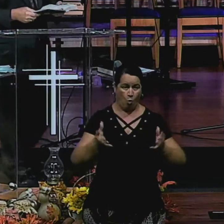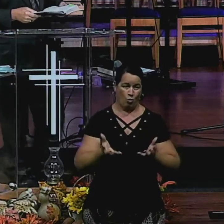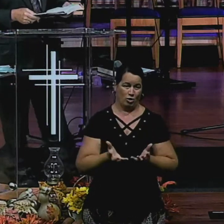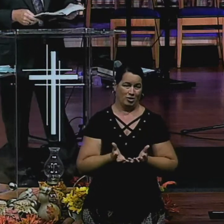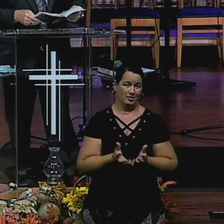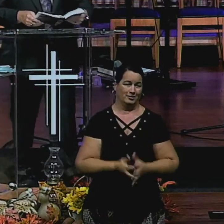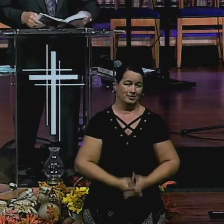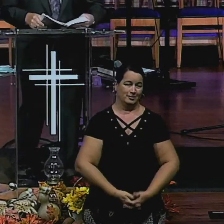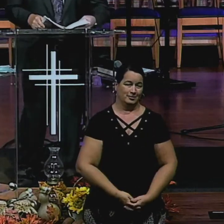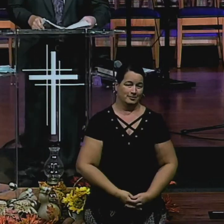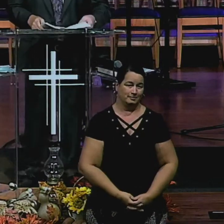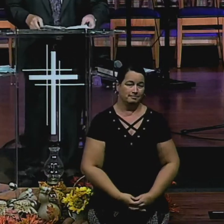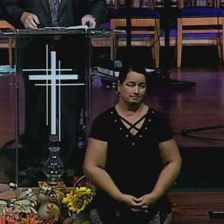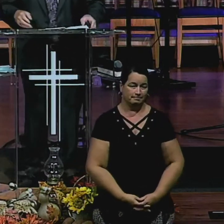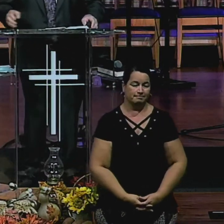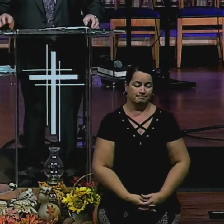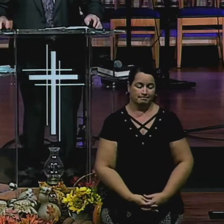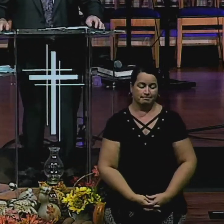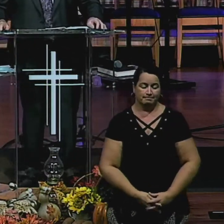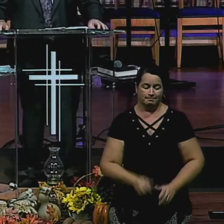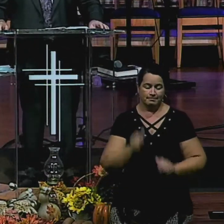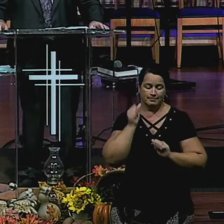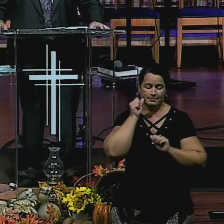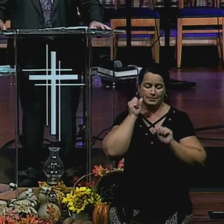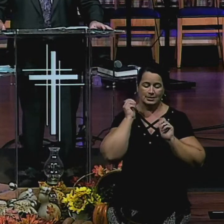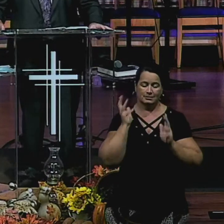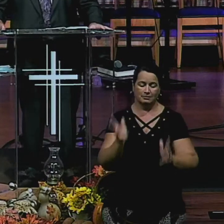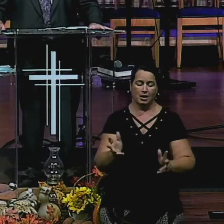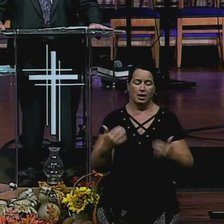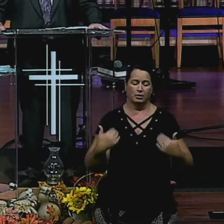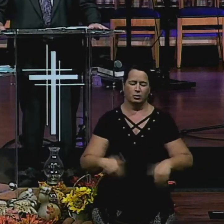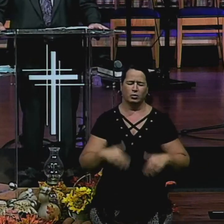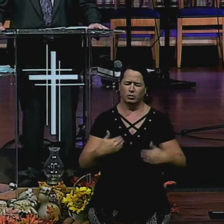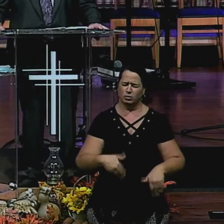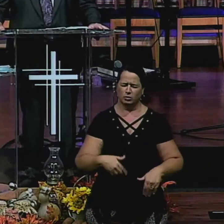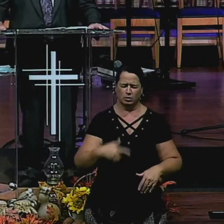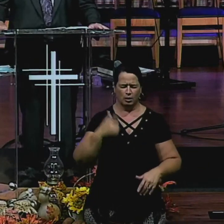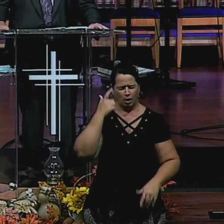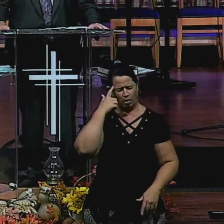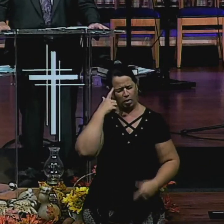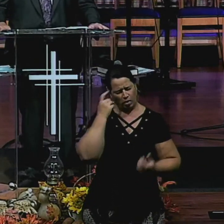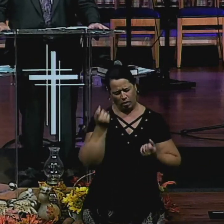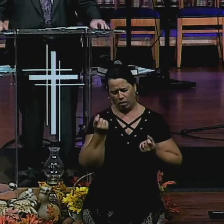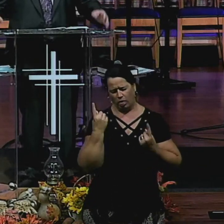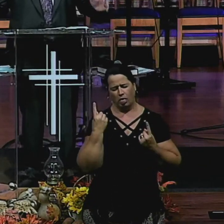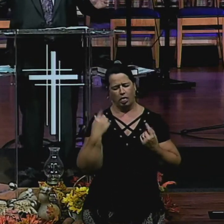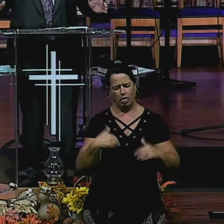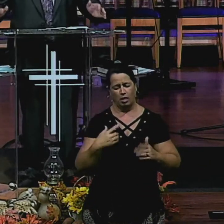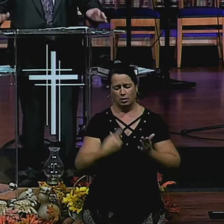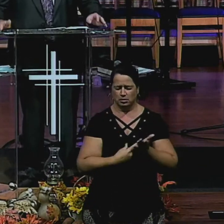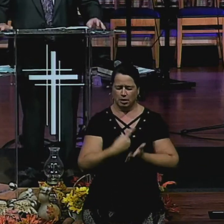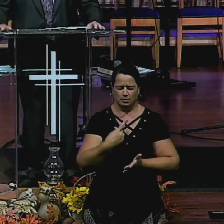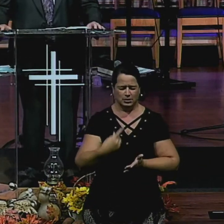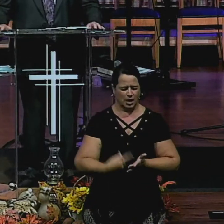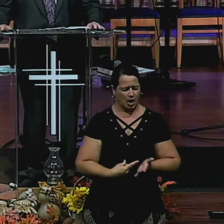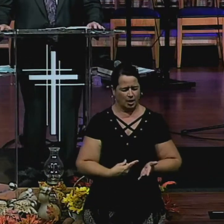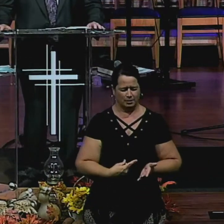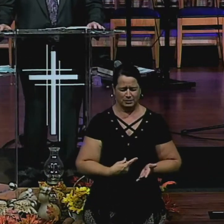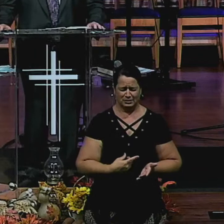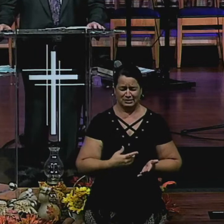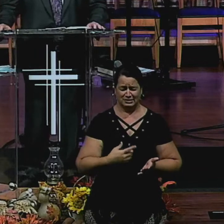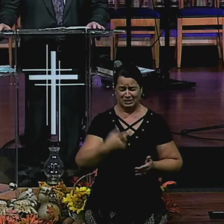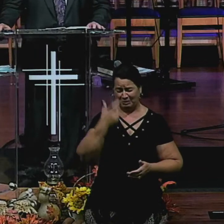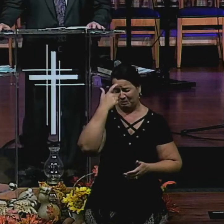the whole world. Father, this is more than we can take in into our finite minds.